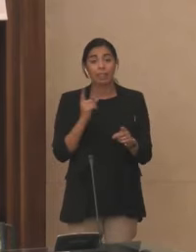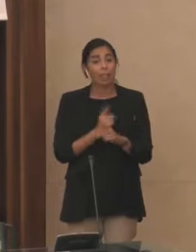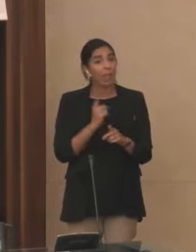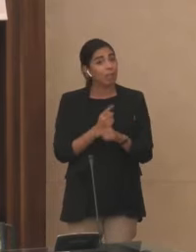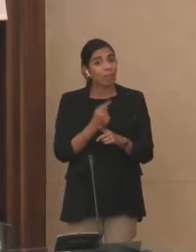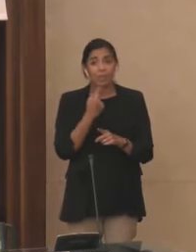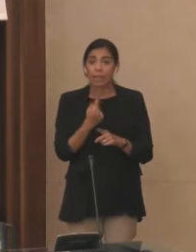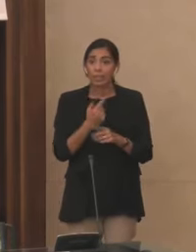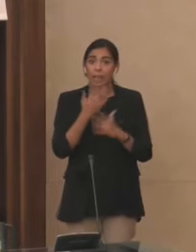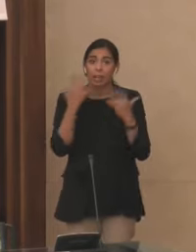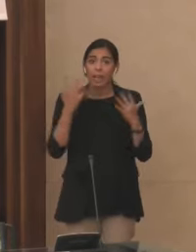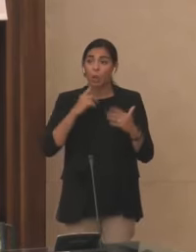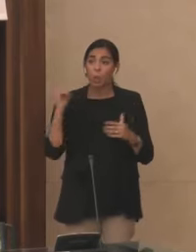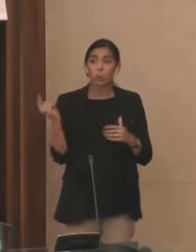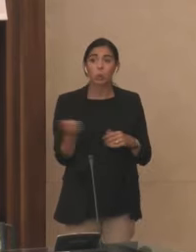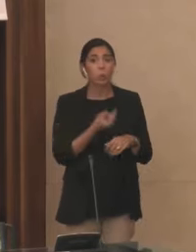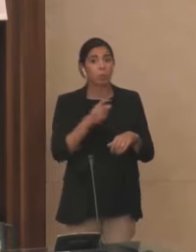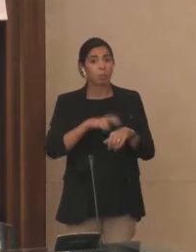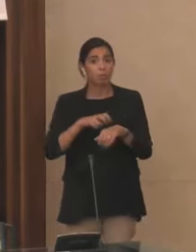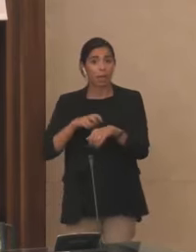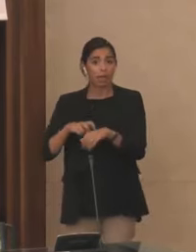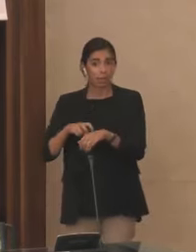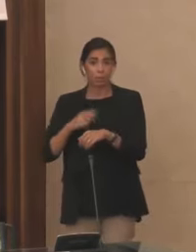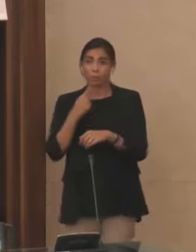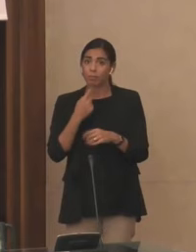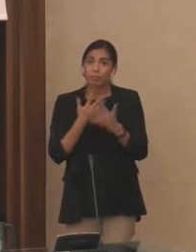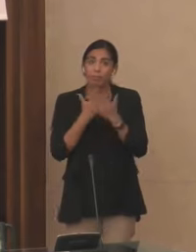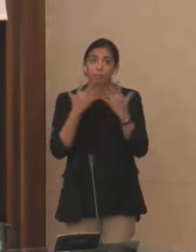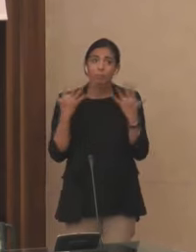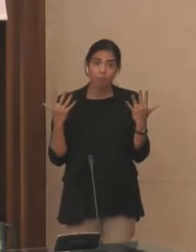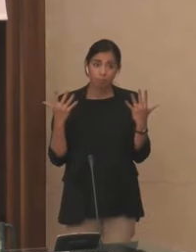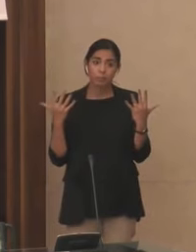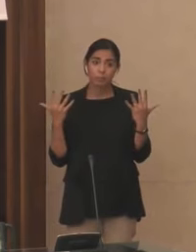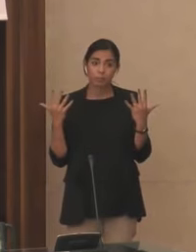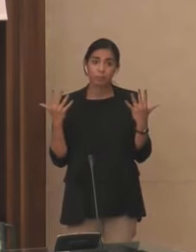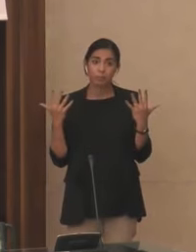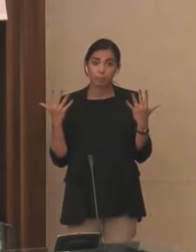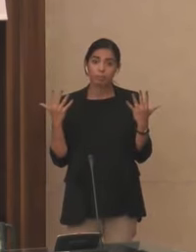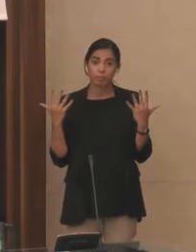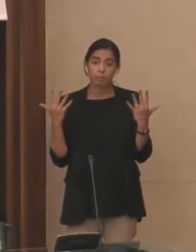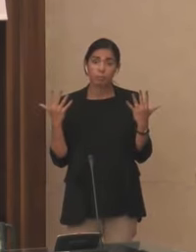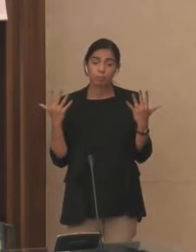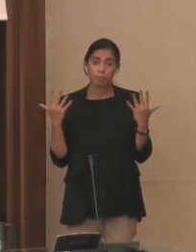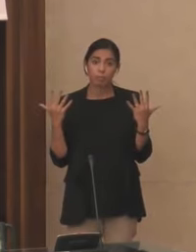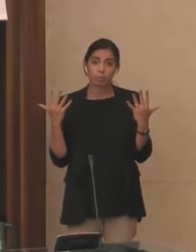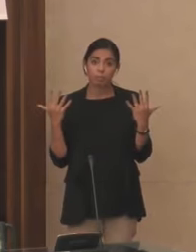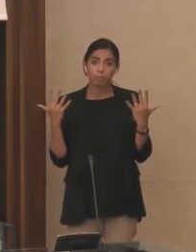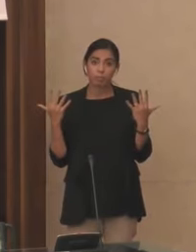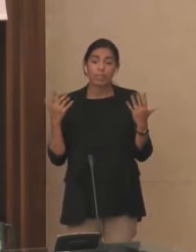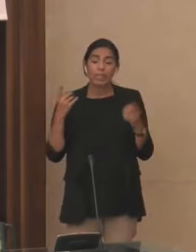know every characteristic of one drug before you decide to use